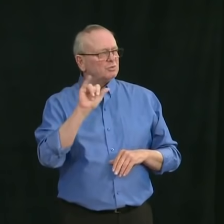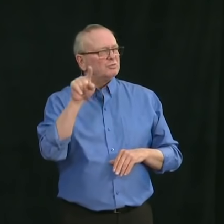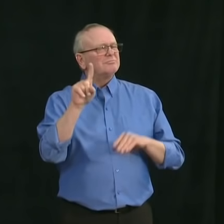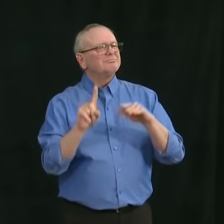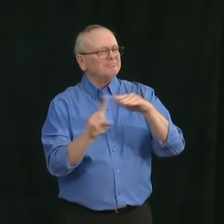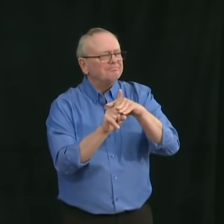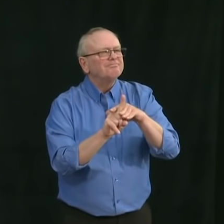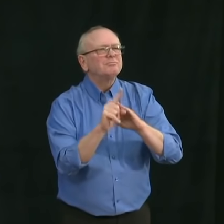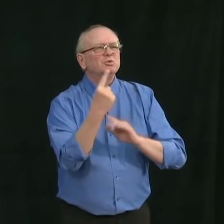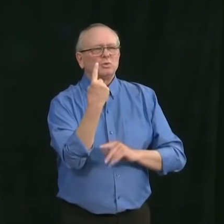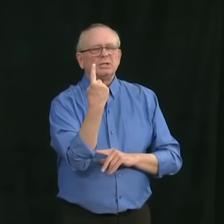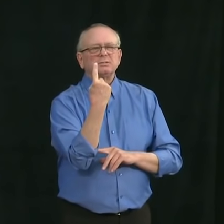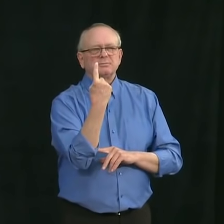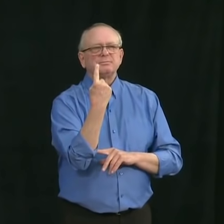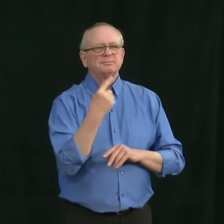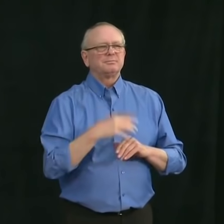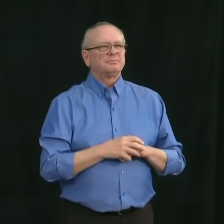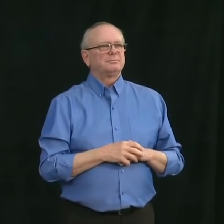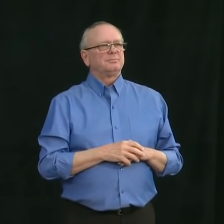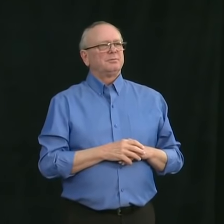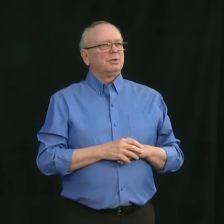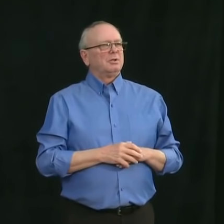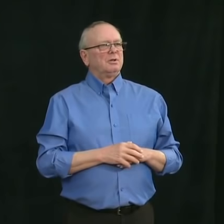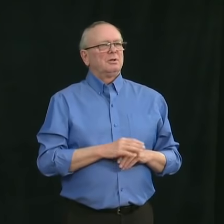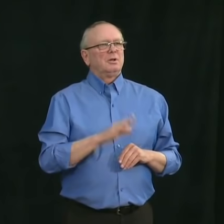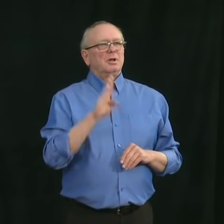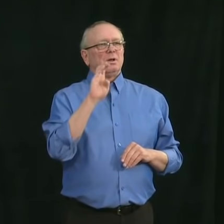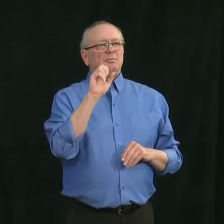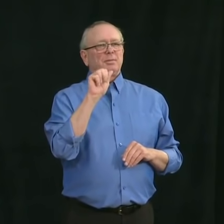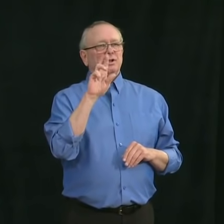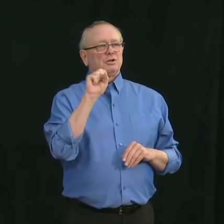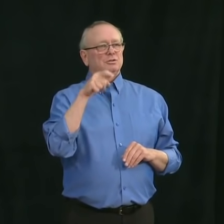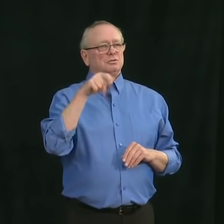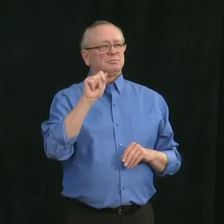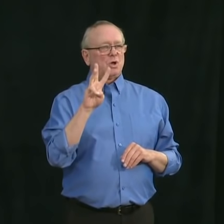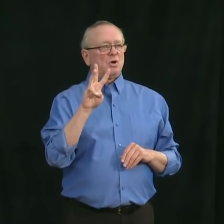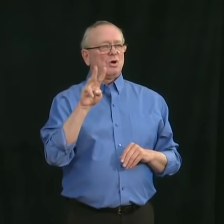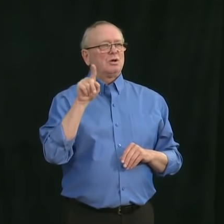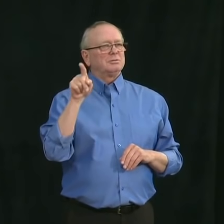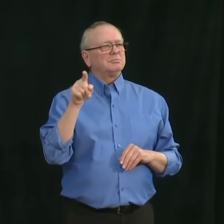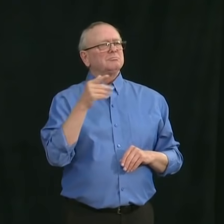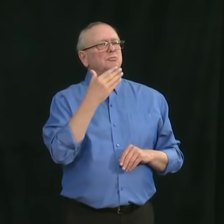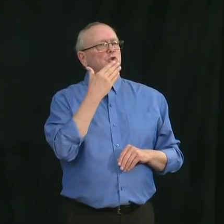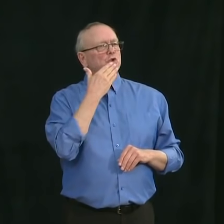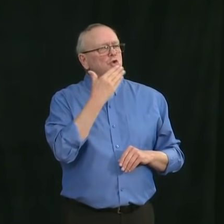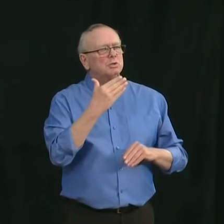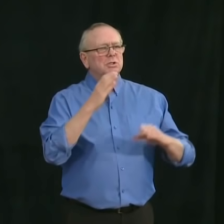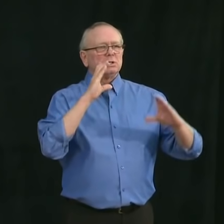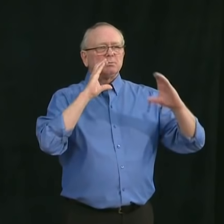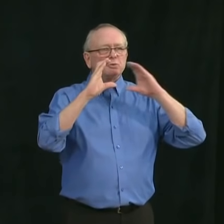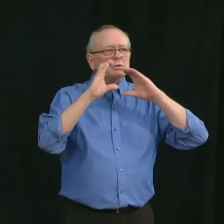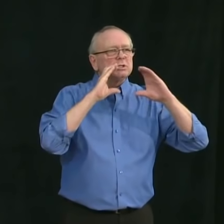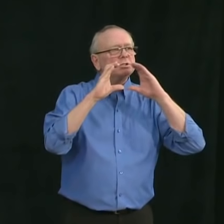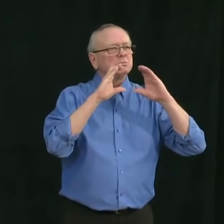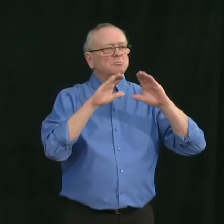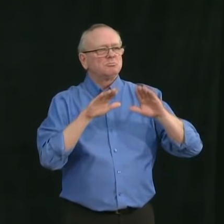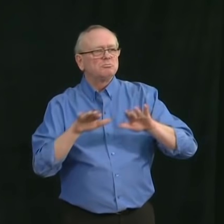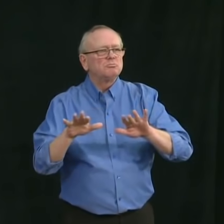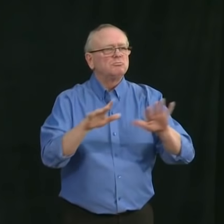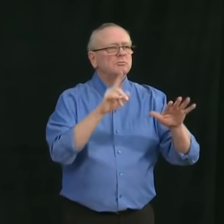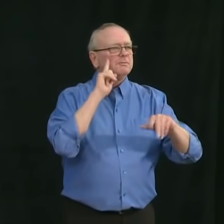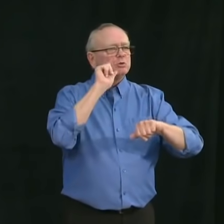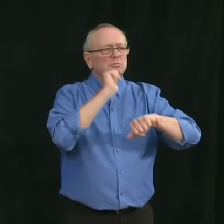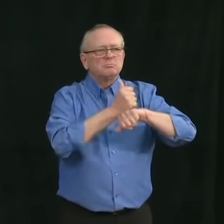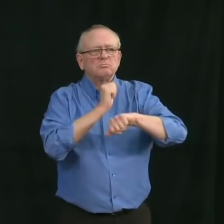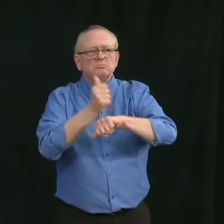first-rate emergency response system in place. We all share a concern about community transmission and are working hard to contain this outbreak so